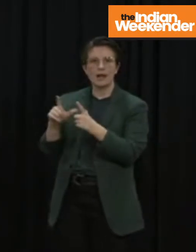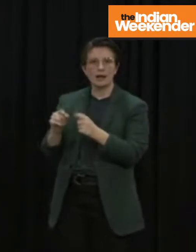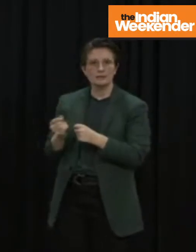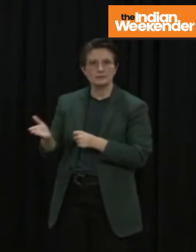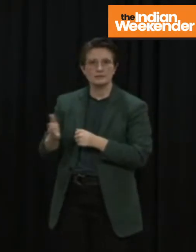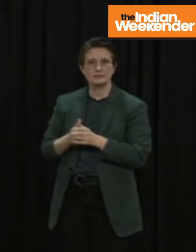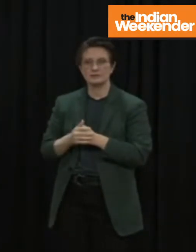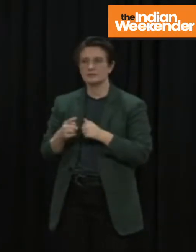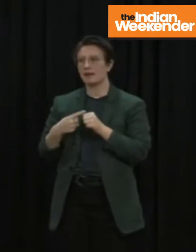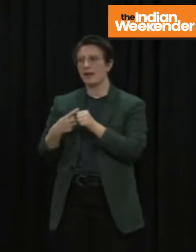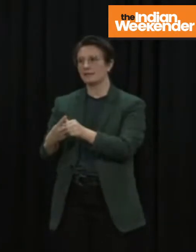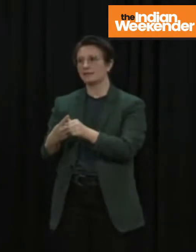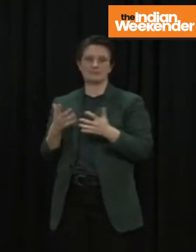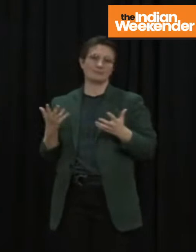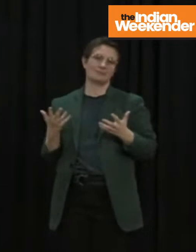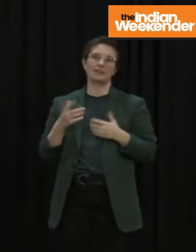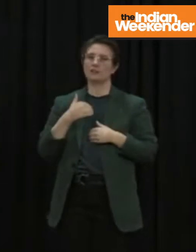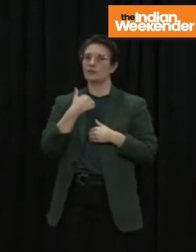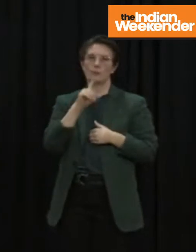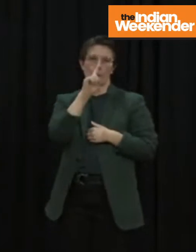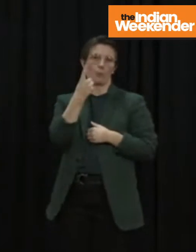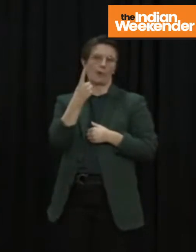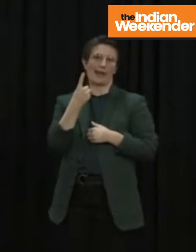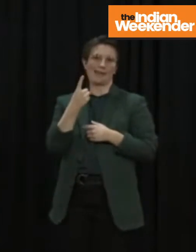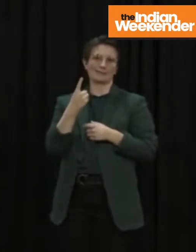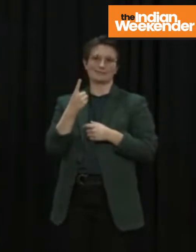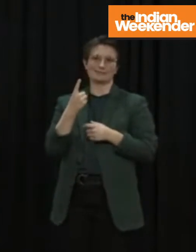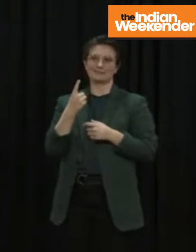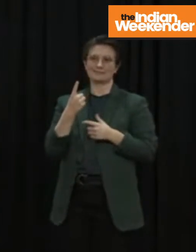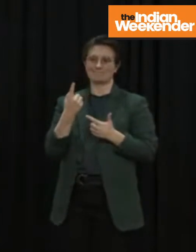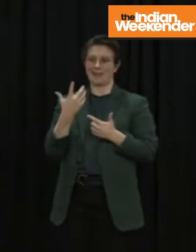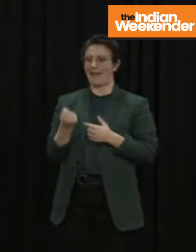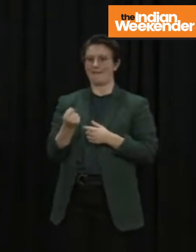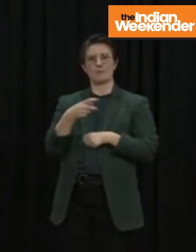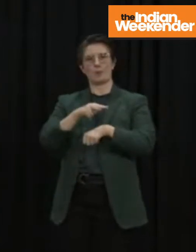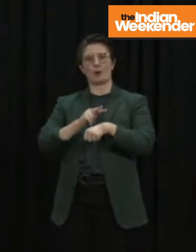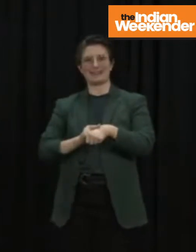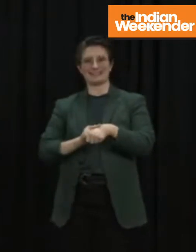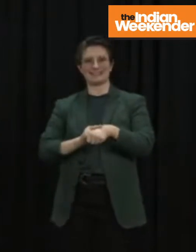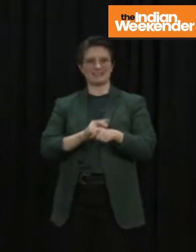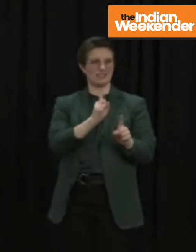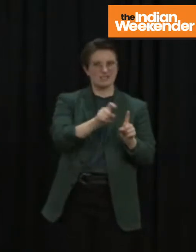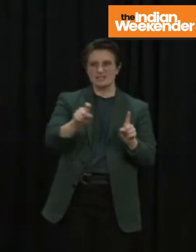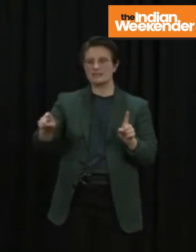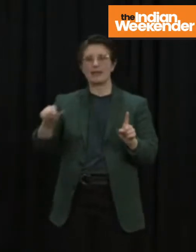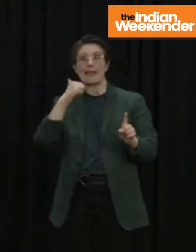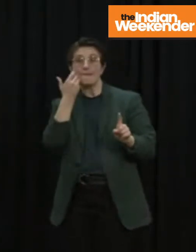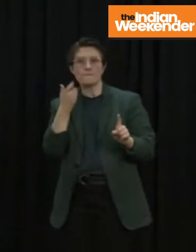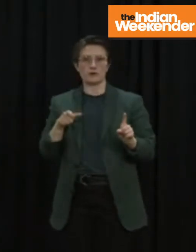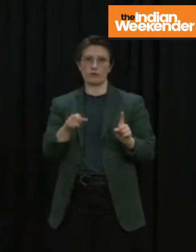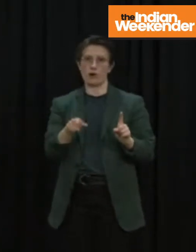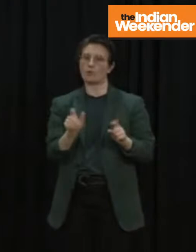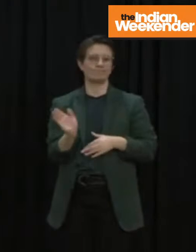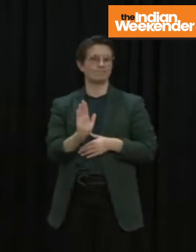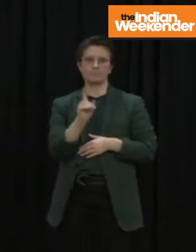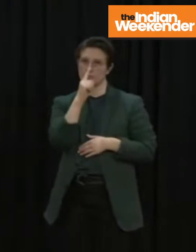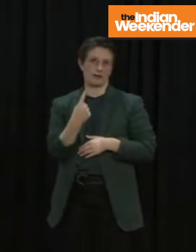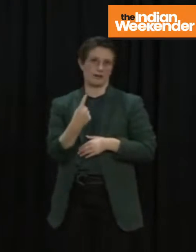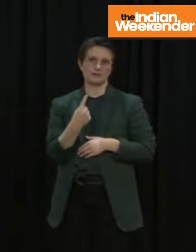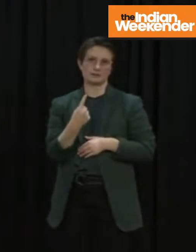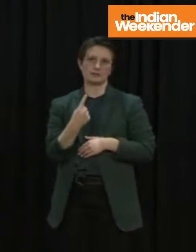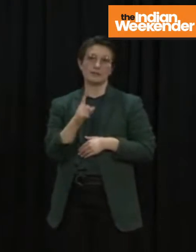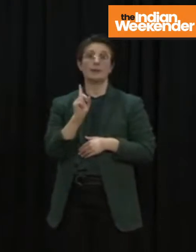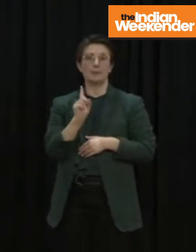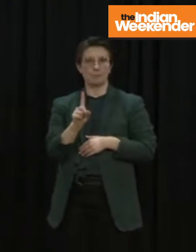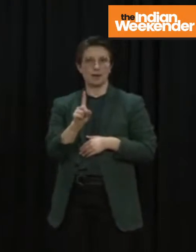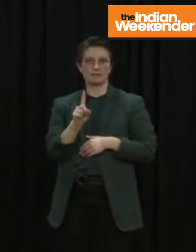road. And so when we made those decisions, we accepted that reality, but they will be out patrolling, and so they will be stopping people, but